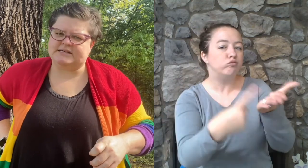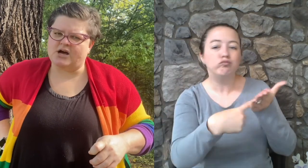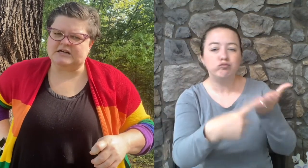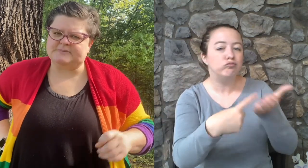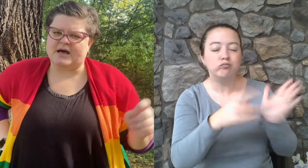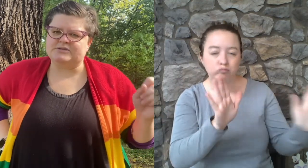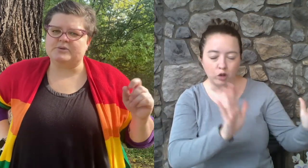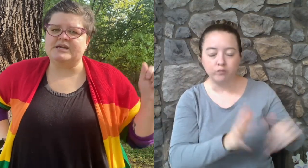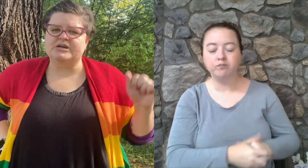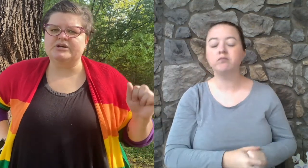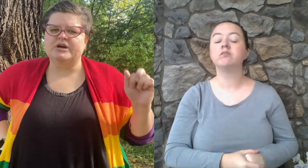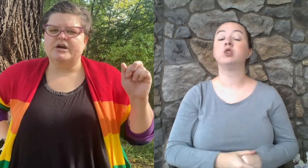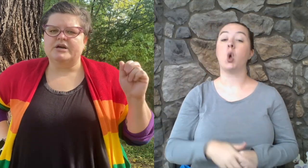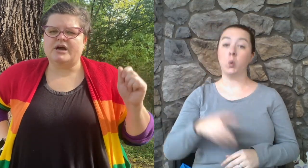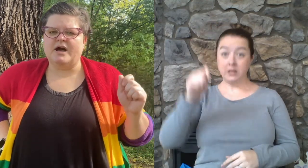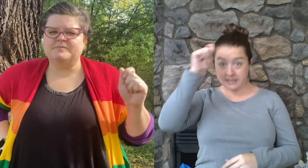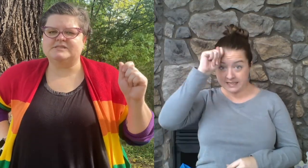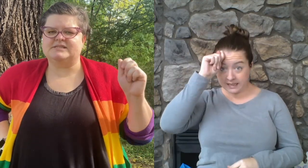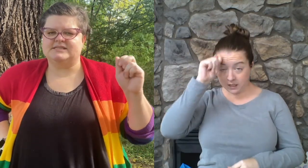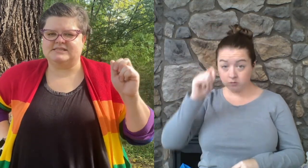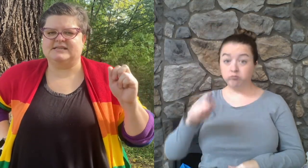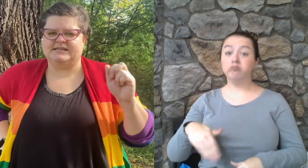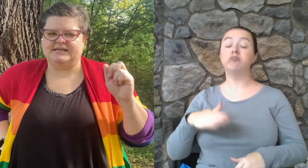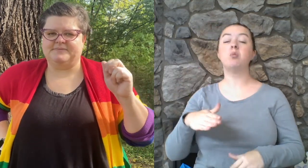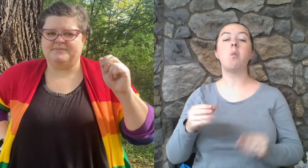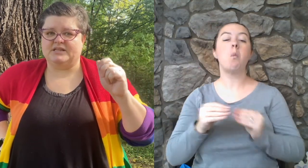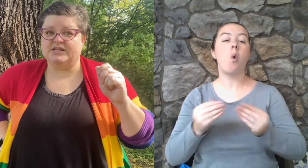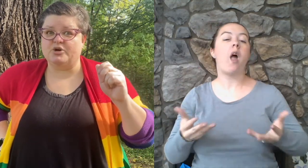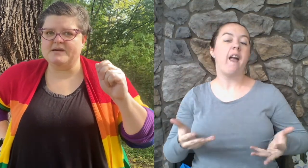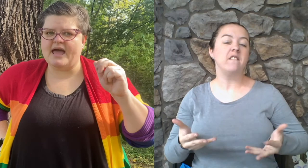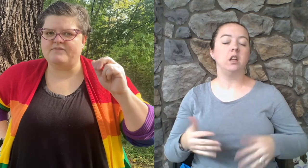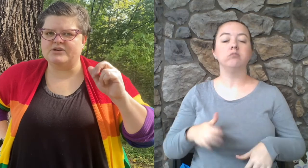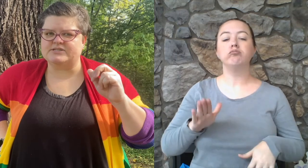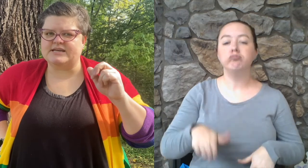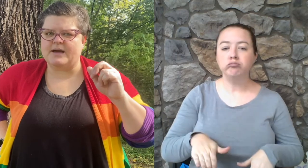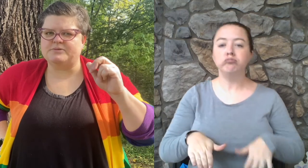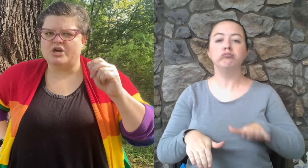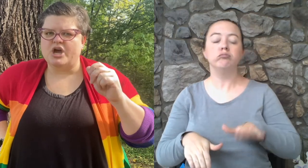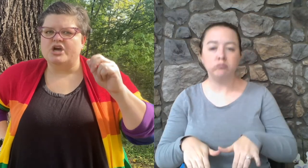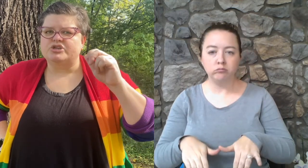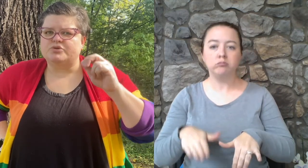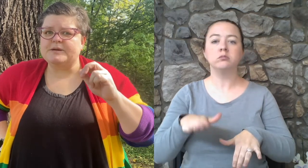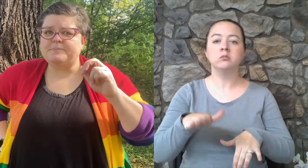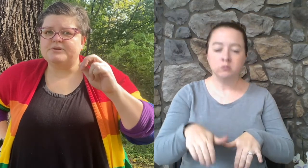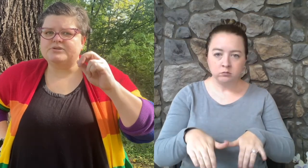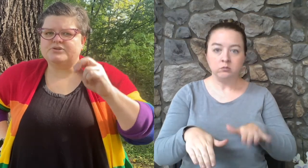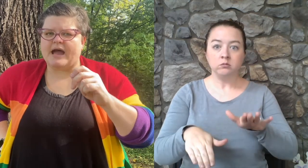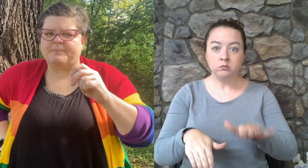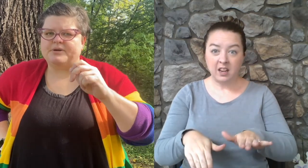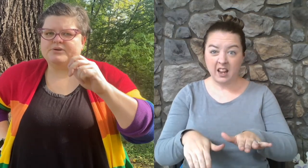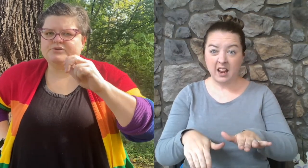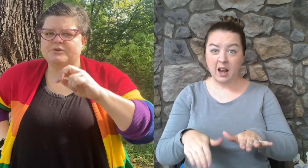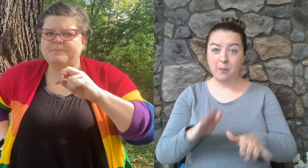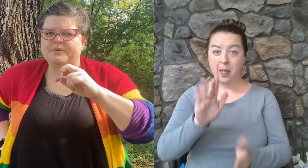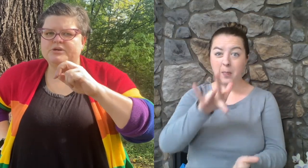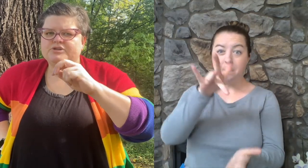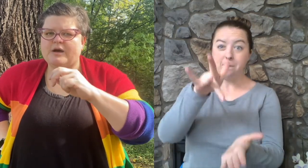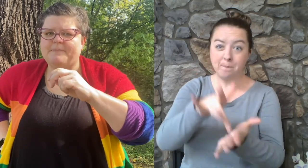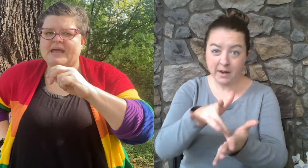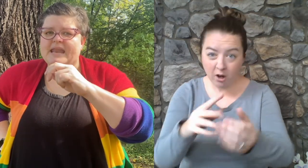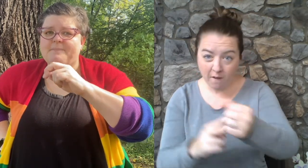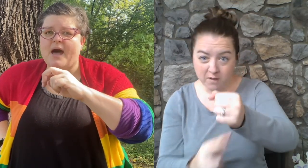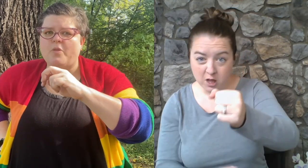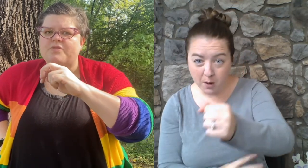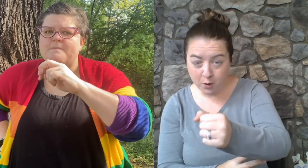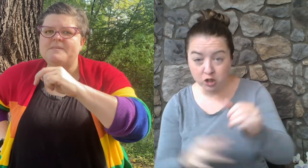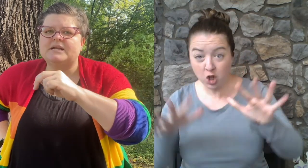what they talked about. So here comes Tilly, a little bit heavier stepped, trip, trap,